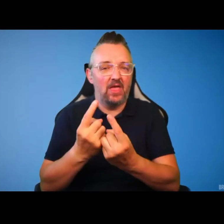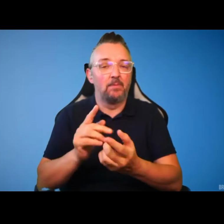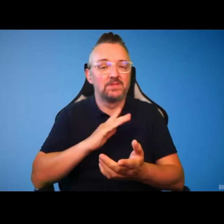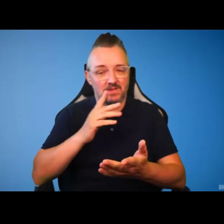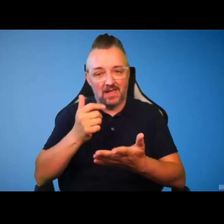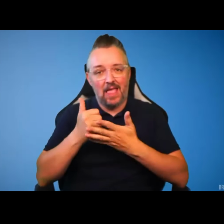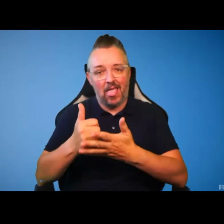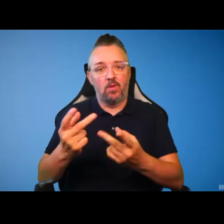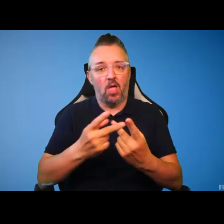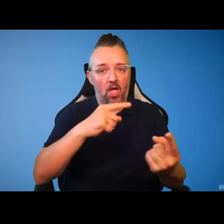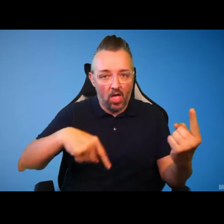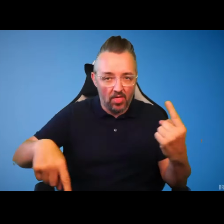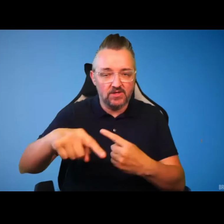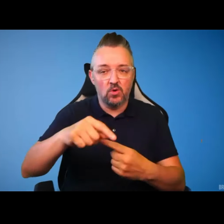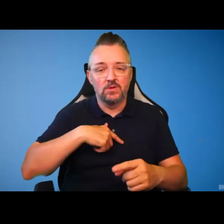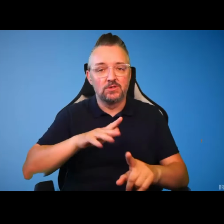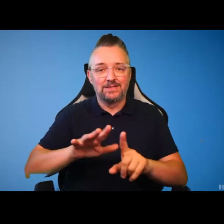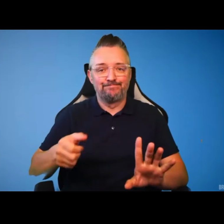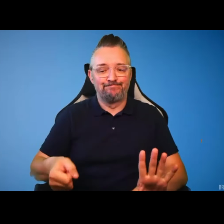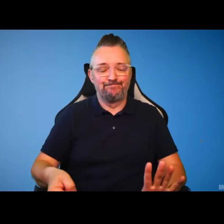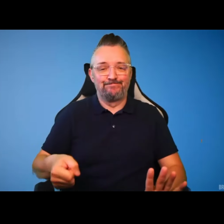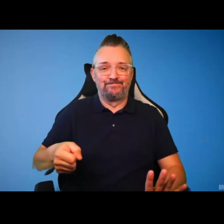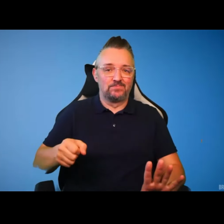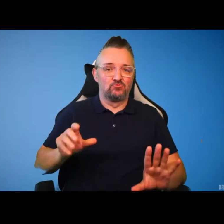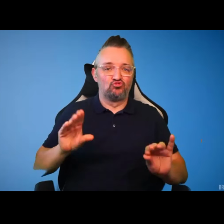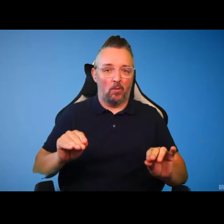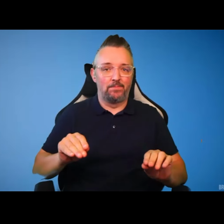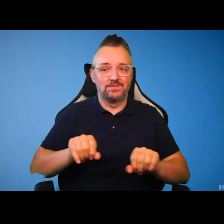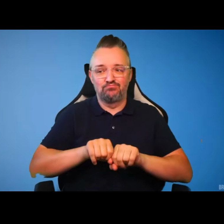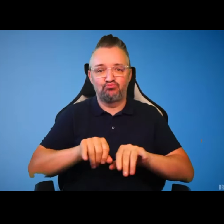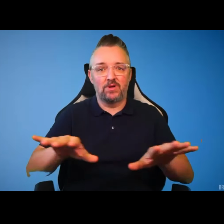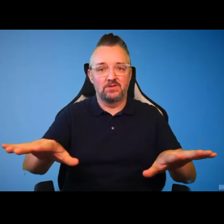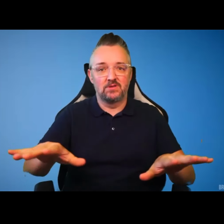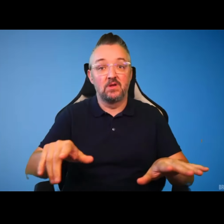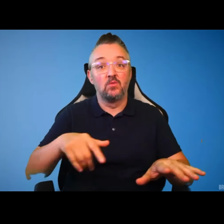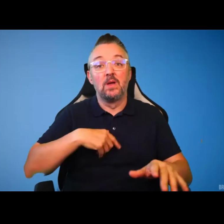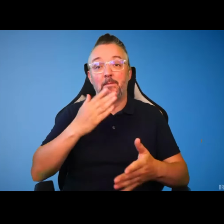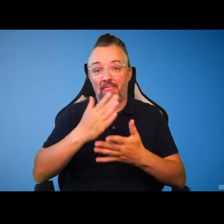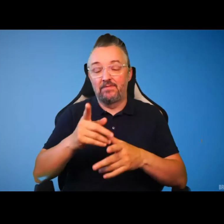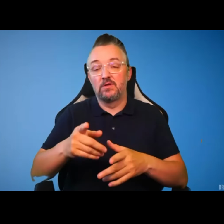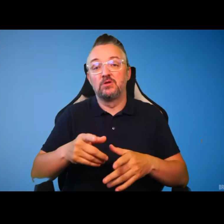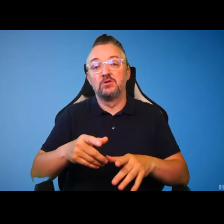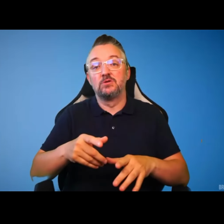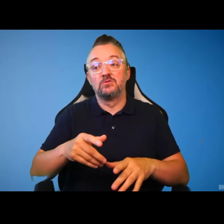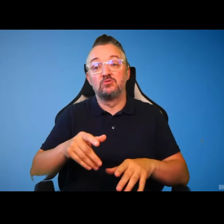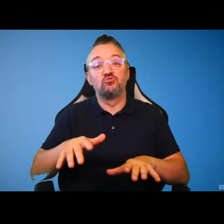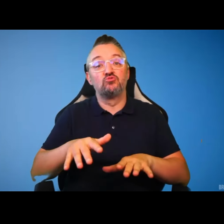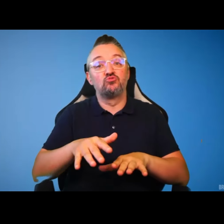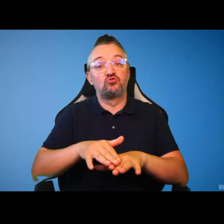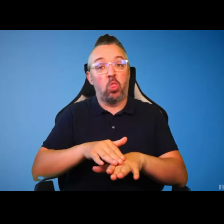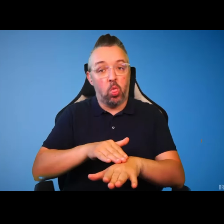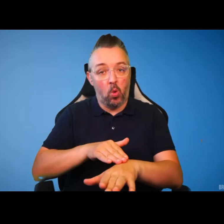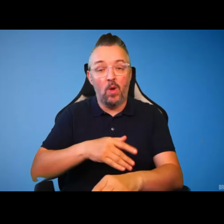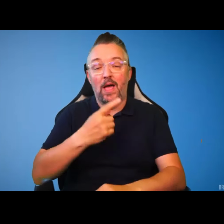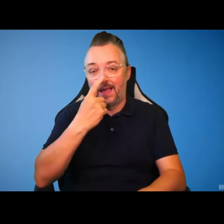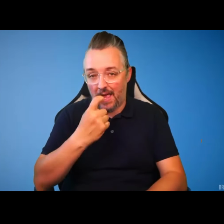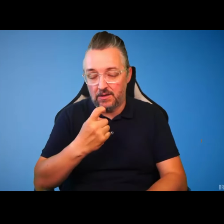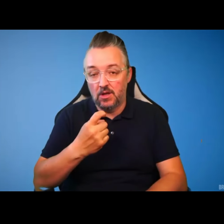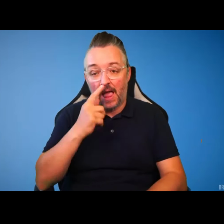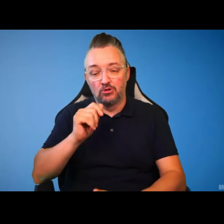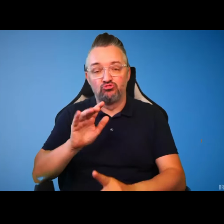to try to stop or slow the spread of this. And we really do believe that spread is slowable and stoppable. The vaccine will build on